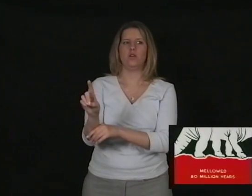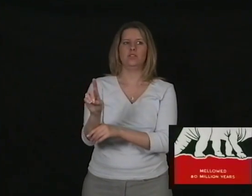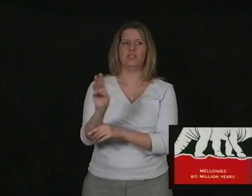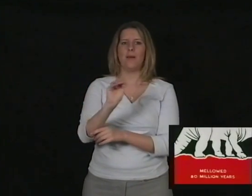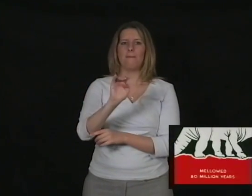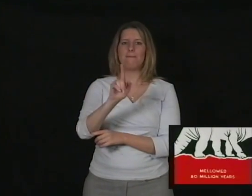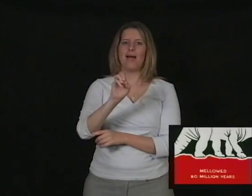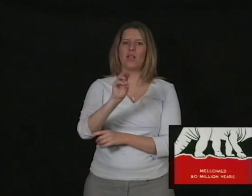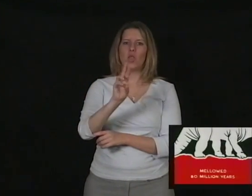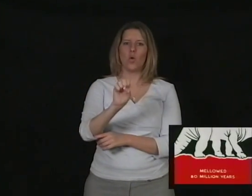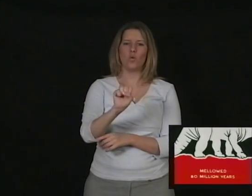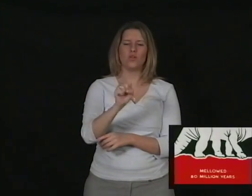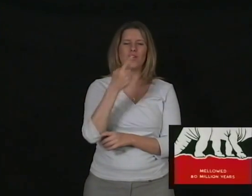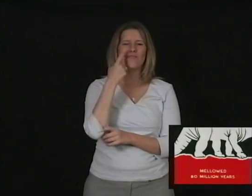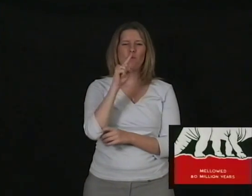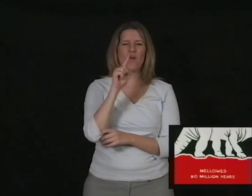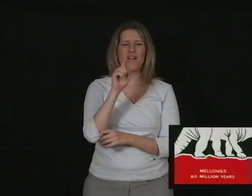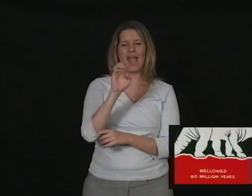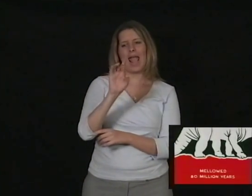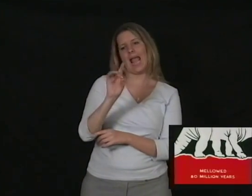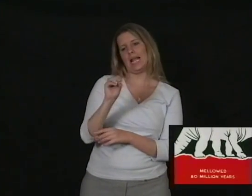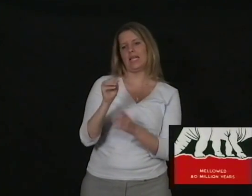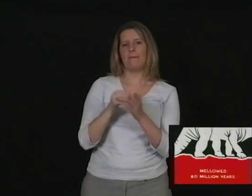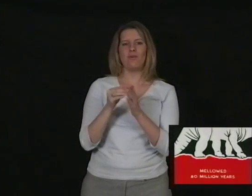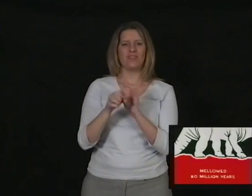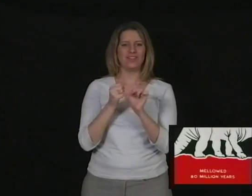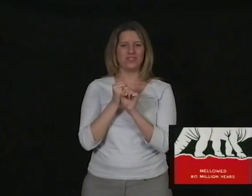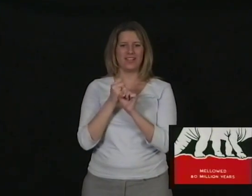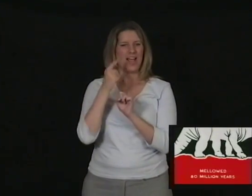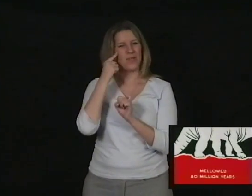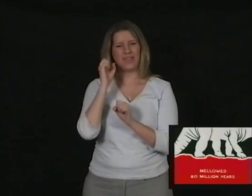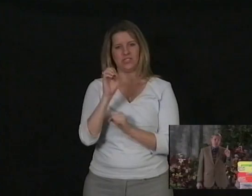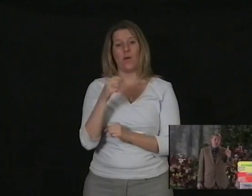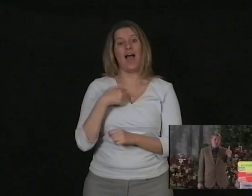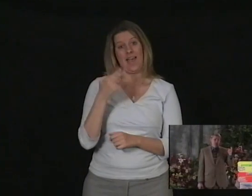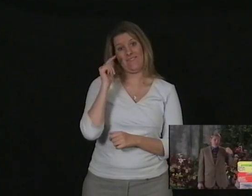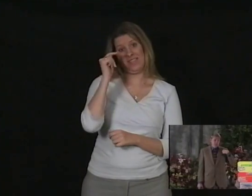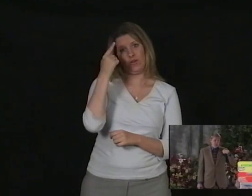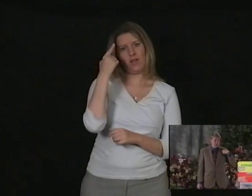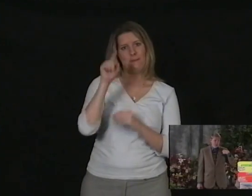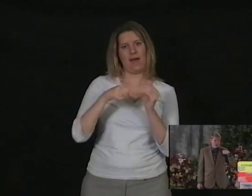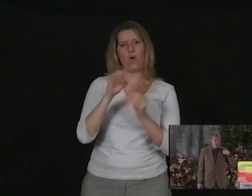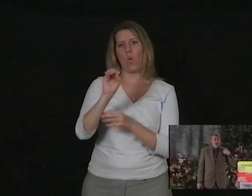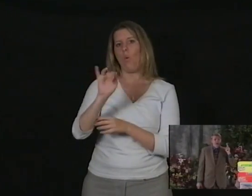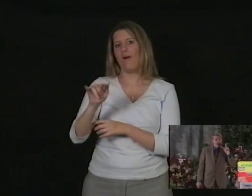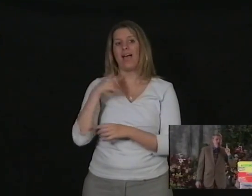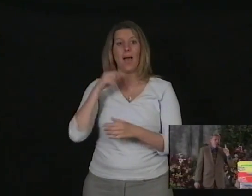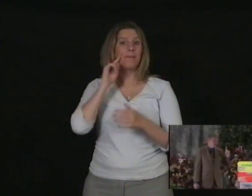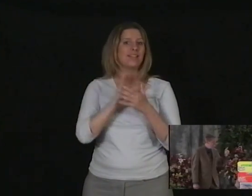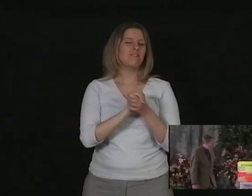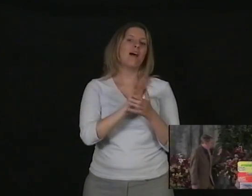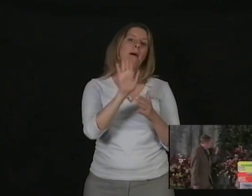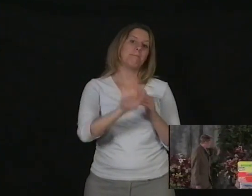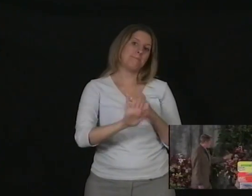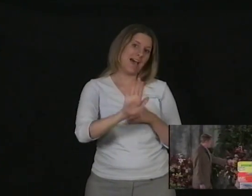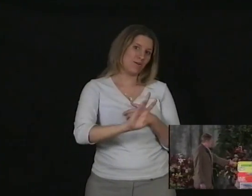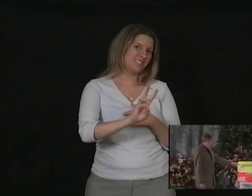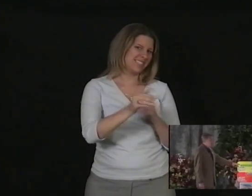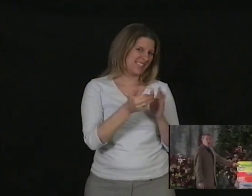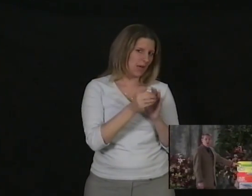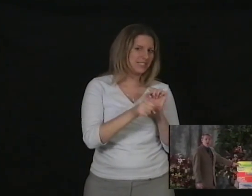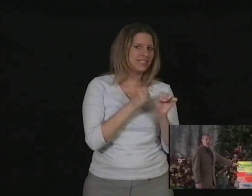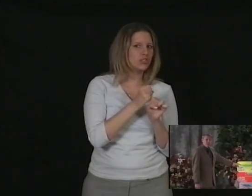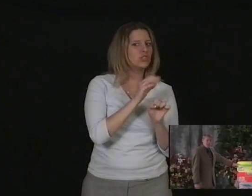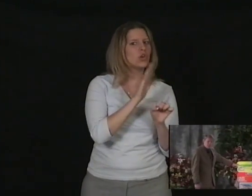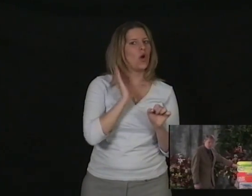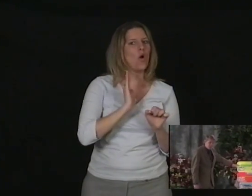80 million years. I don't think so. I have a theory about the oil. Here's my theory. I believe about 6,000